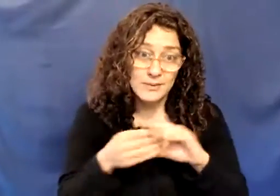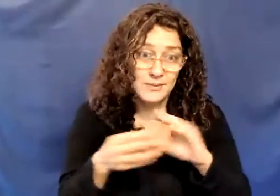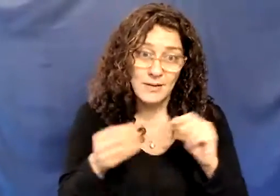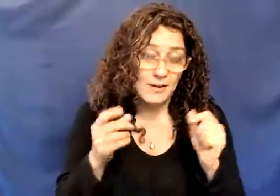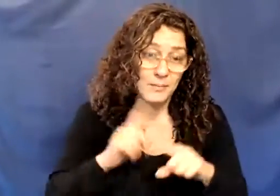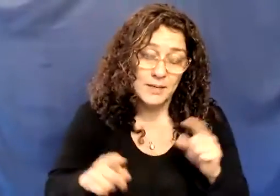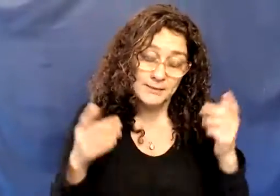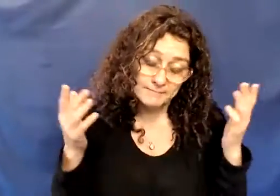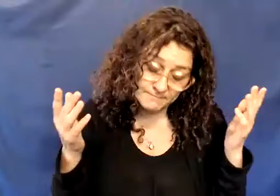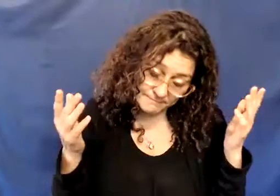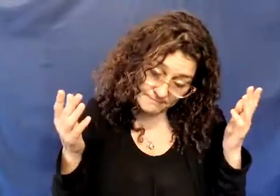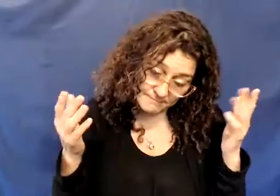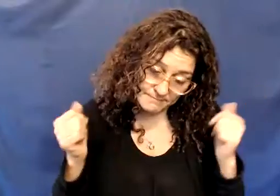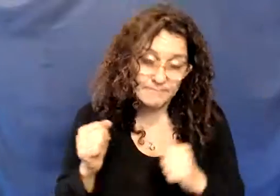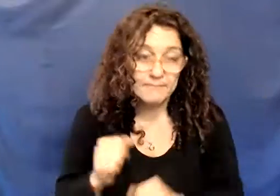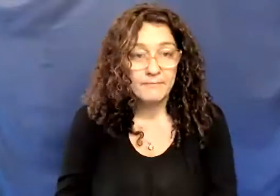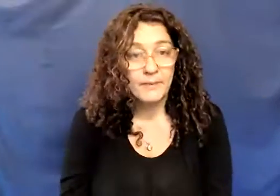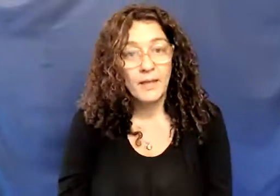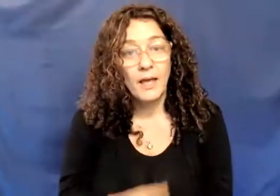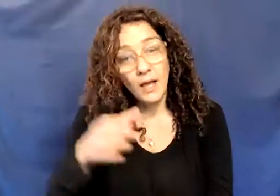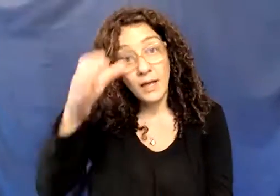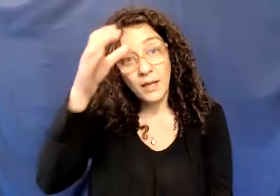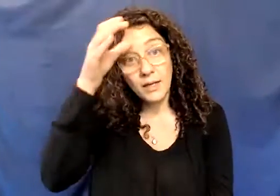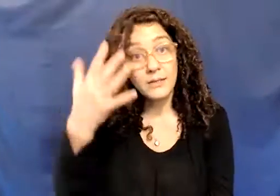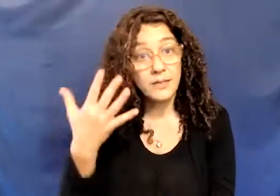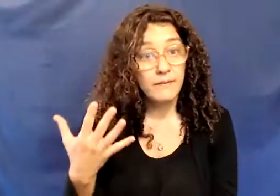in concept 5, it talks about